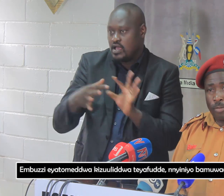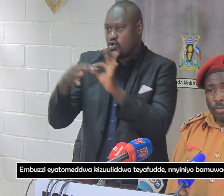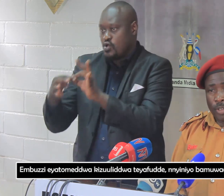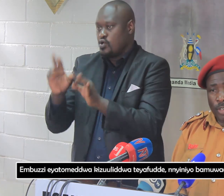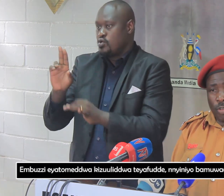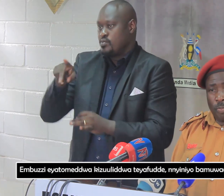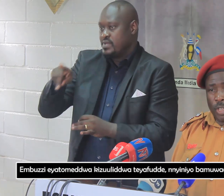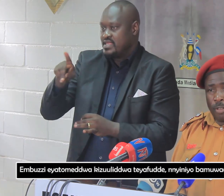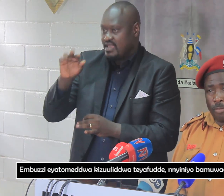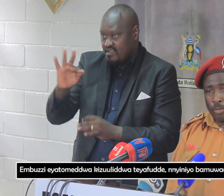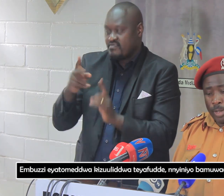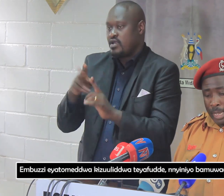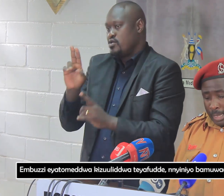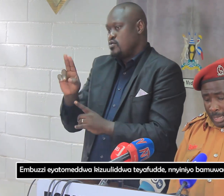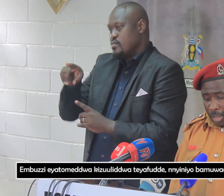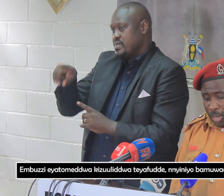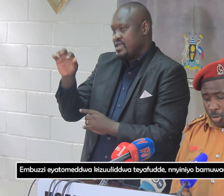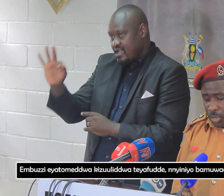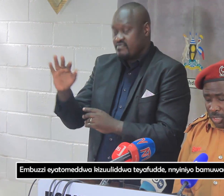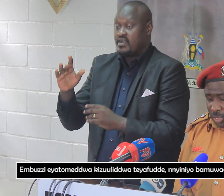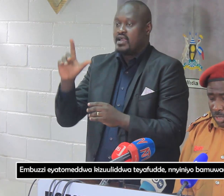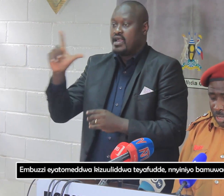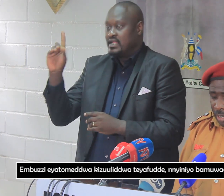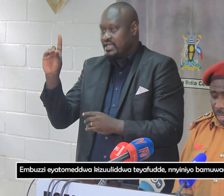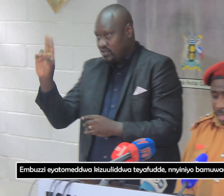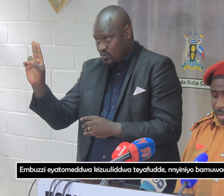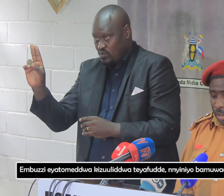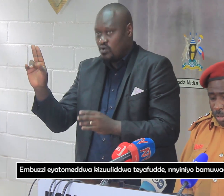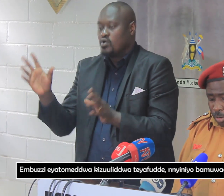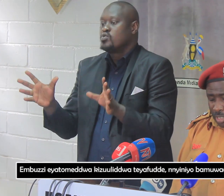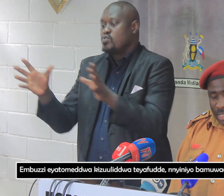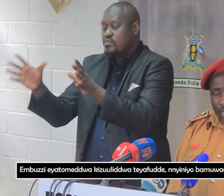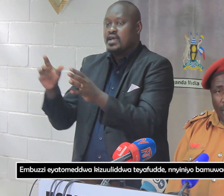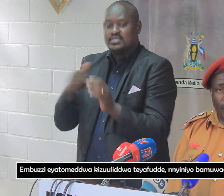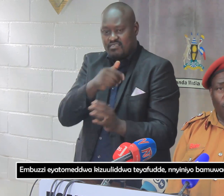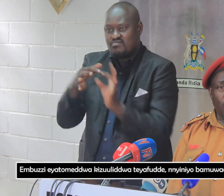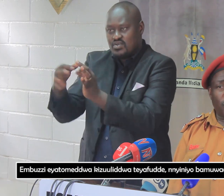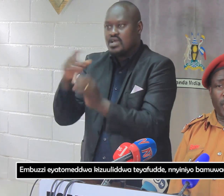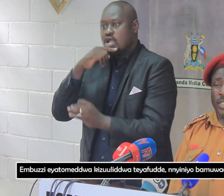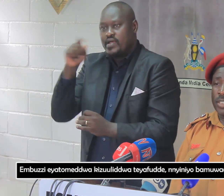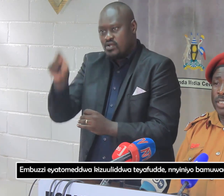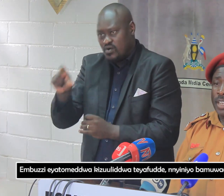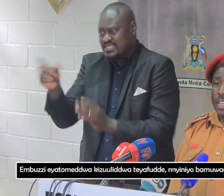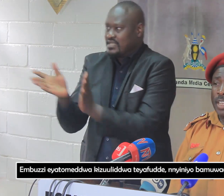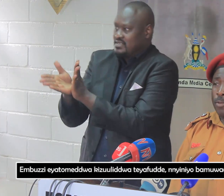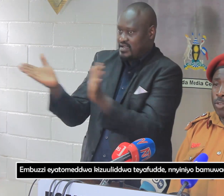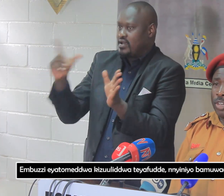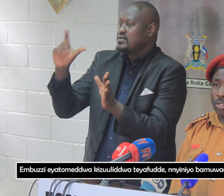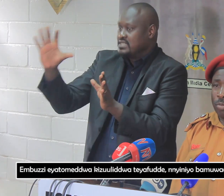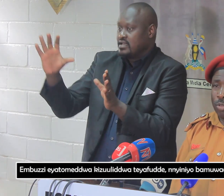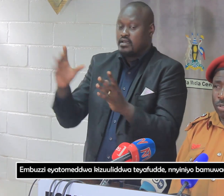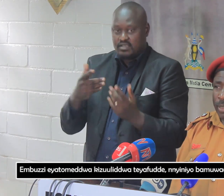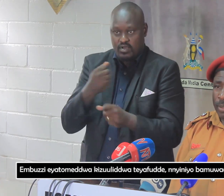UPDF, UPF, the LDUs, Red Cross, and the local authorities in